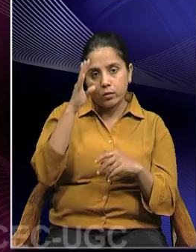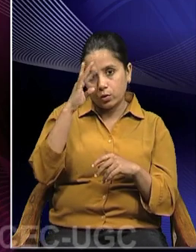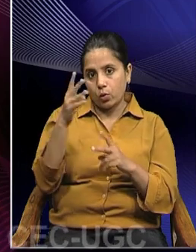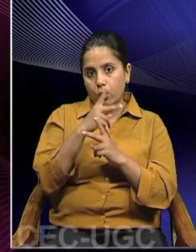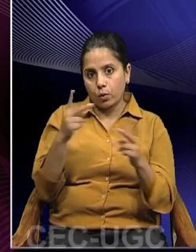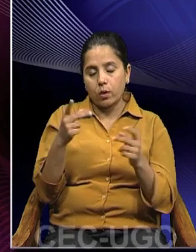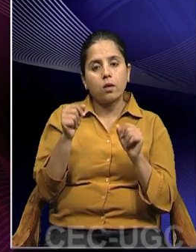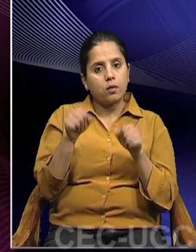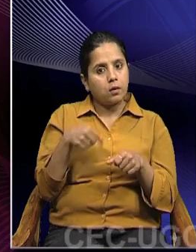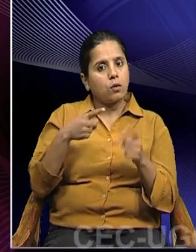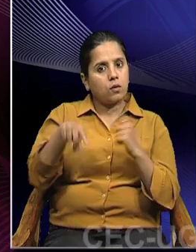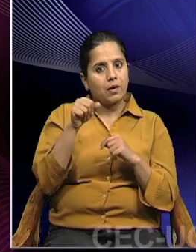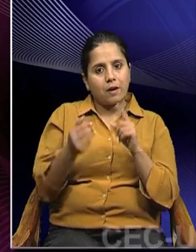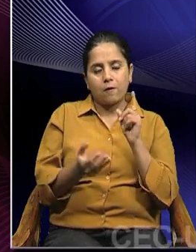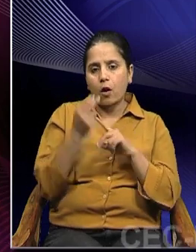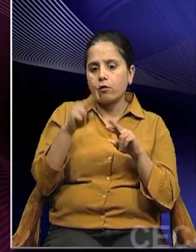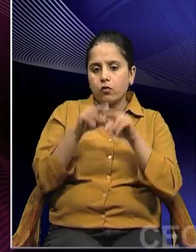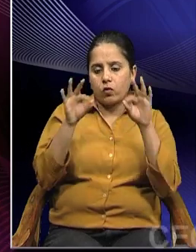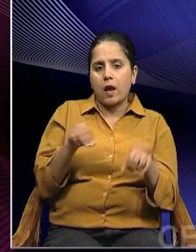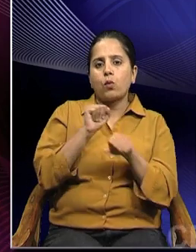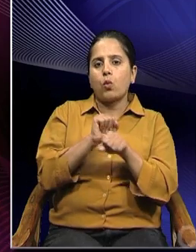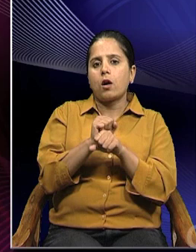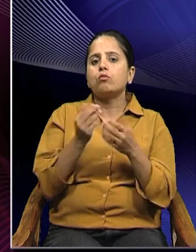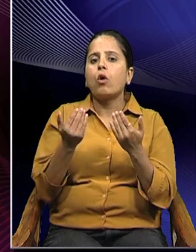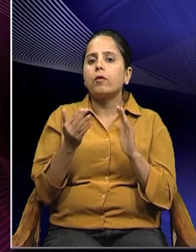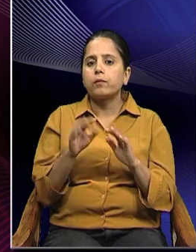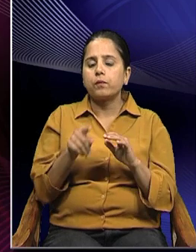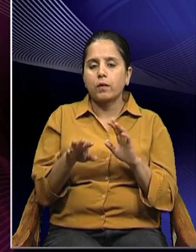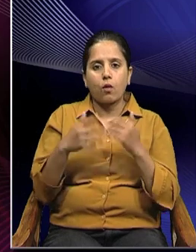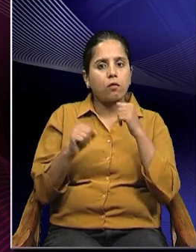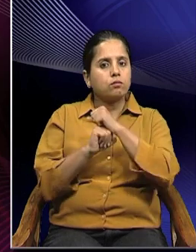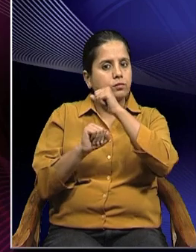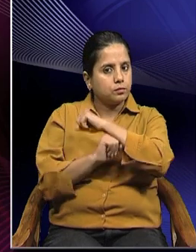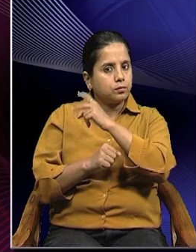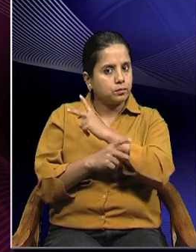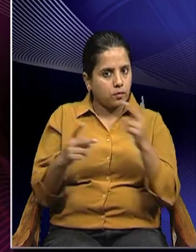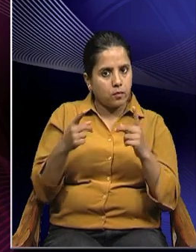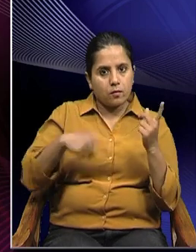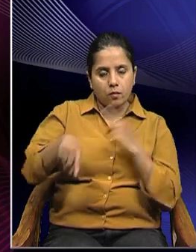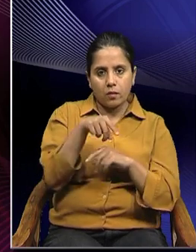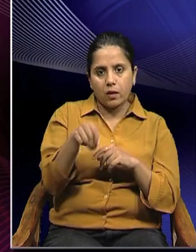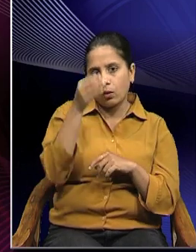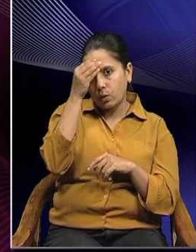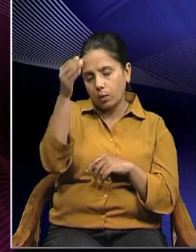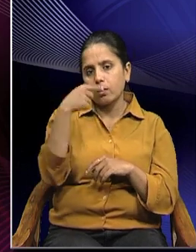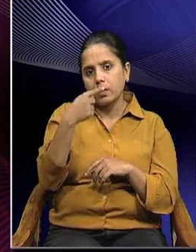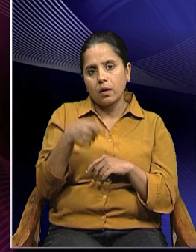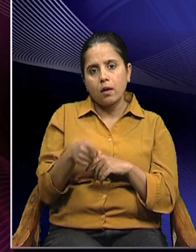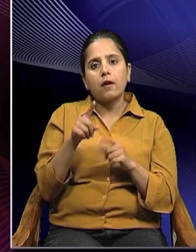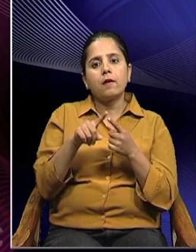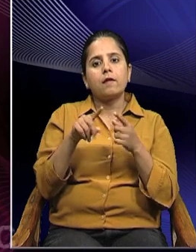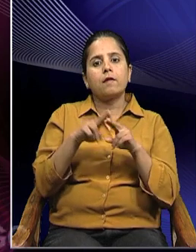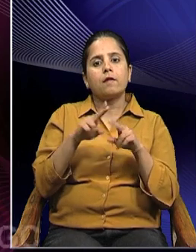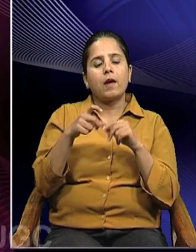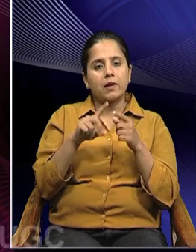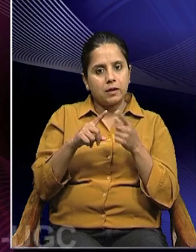then of course we can find a framework, or we can find a foundational concept of effective management